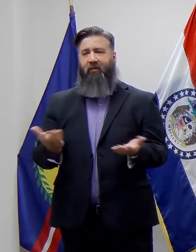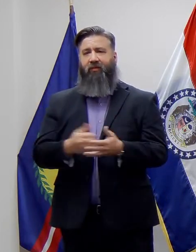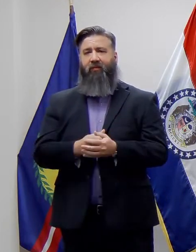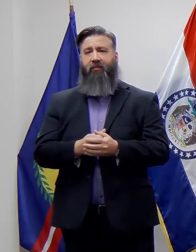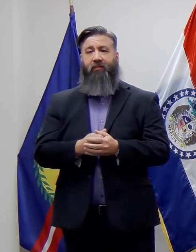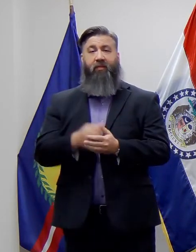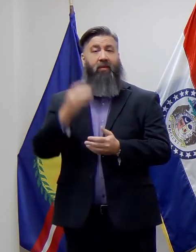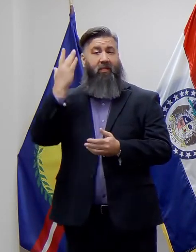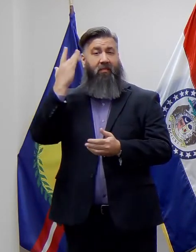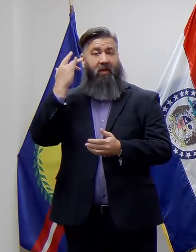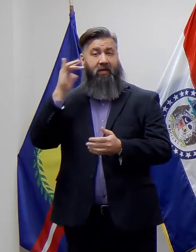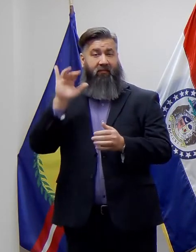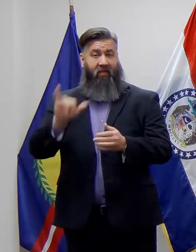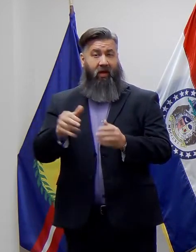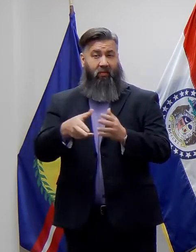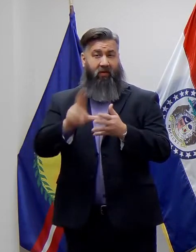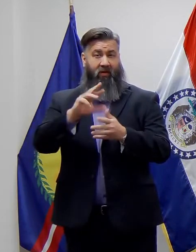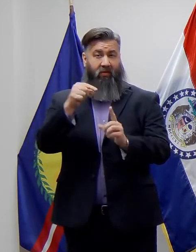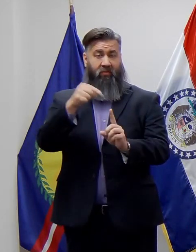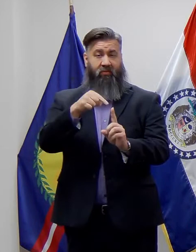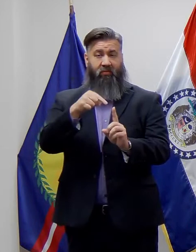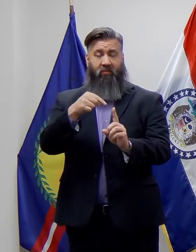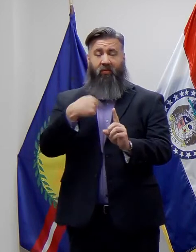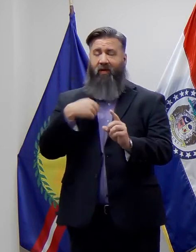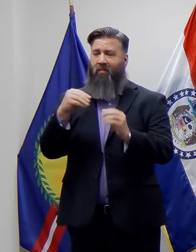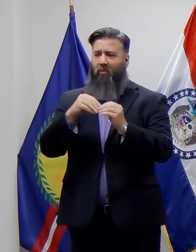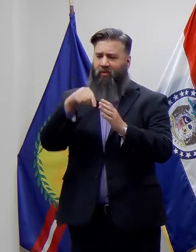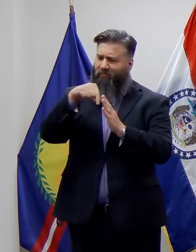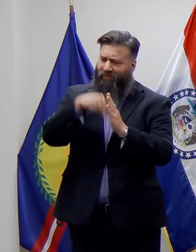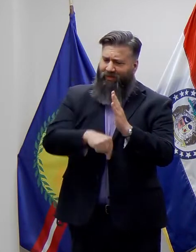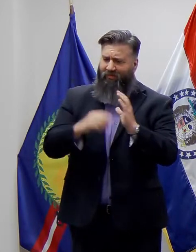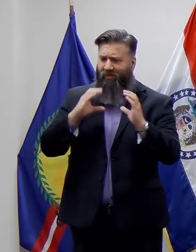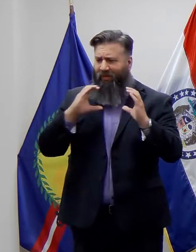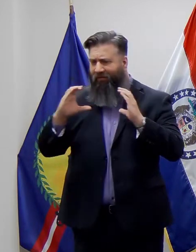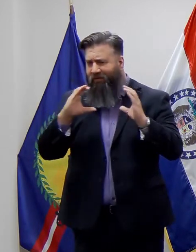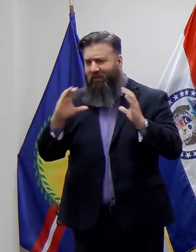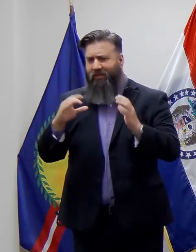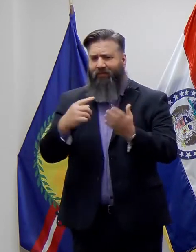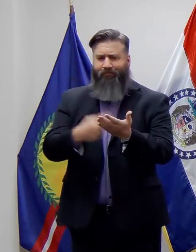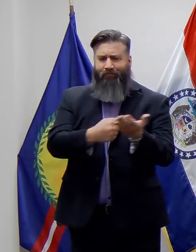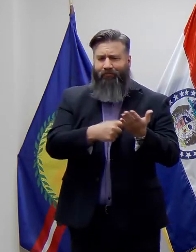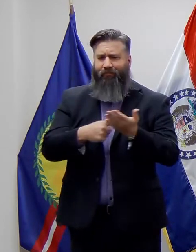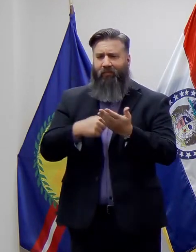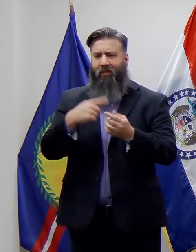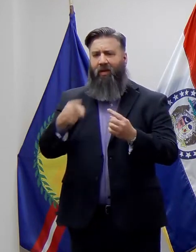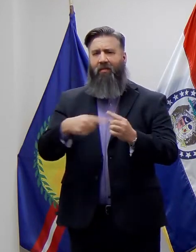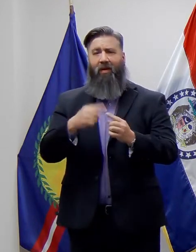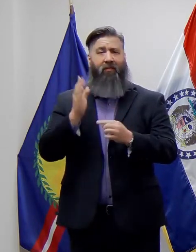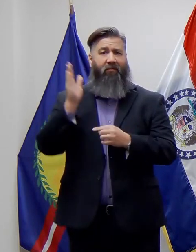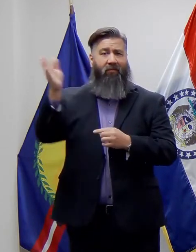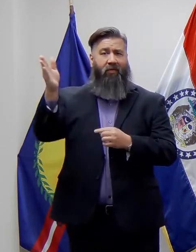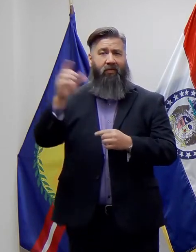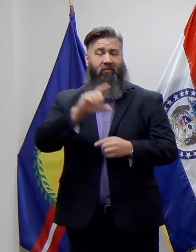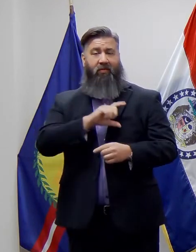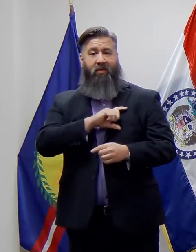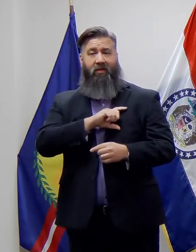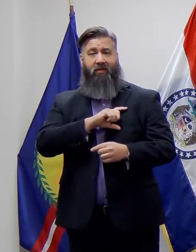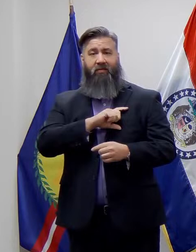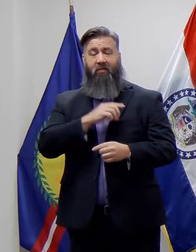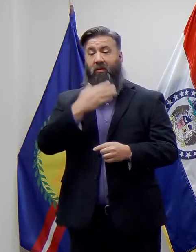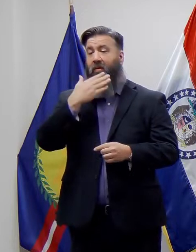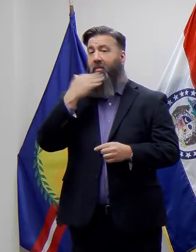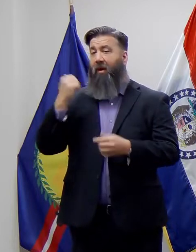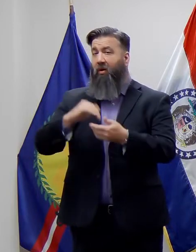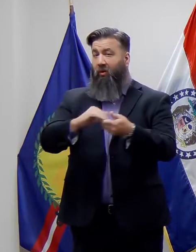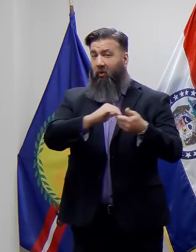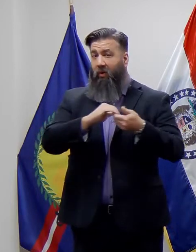Because of that review, we've had deeper conversations about the future of policing. We have greater cooperation between county police